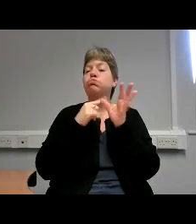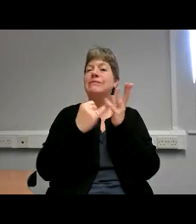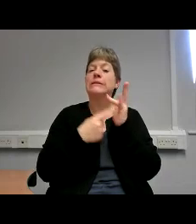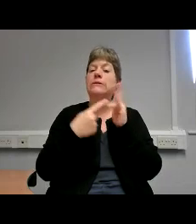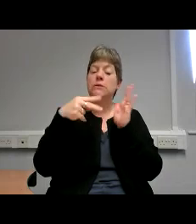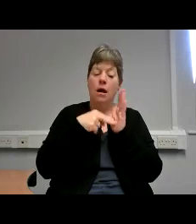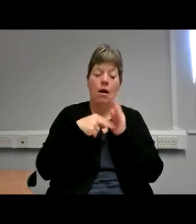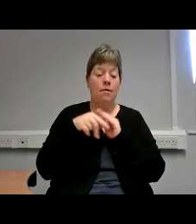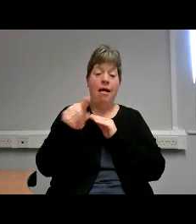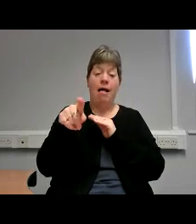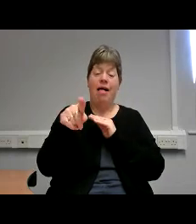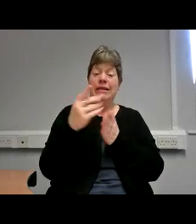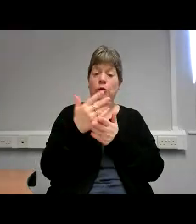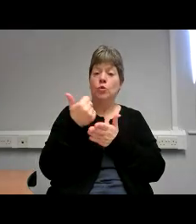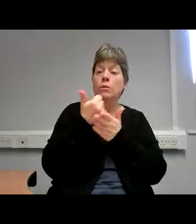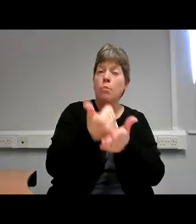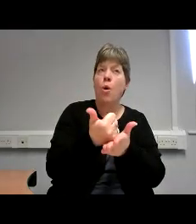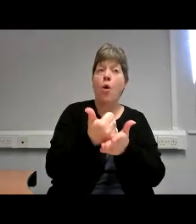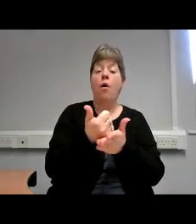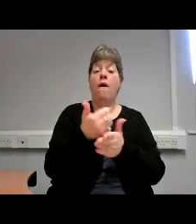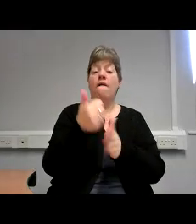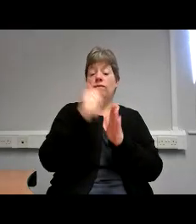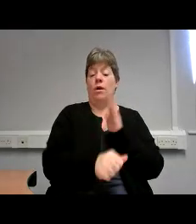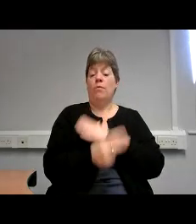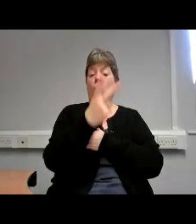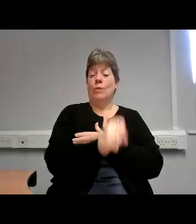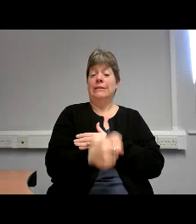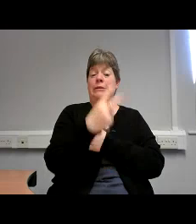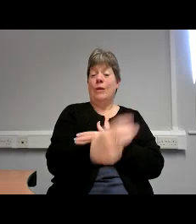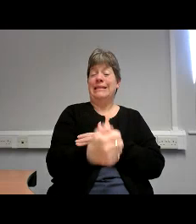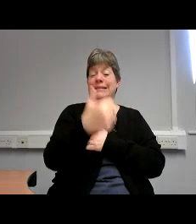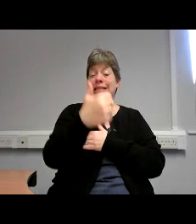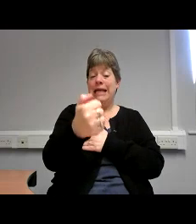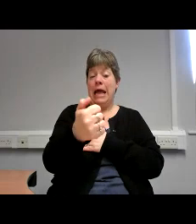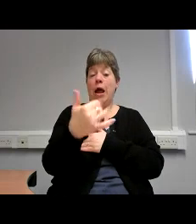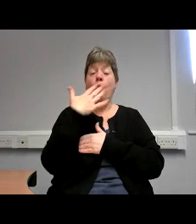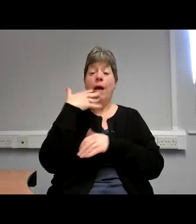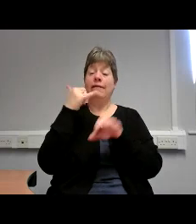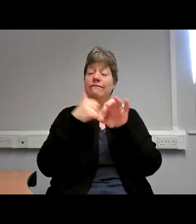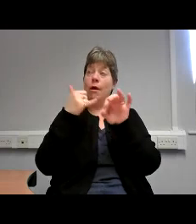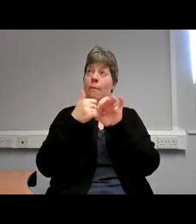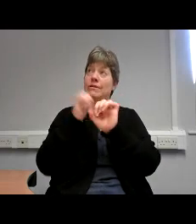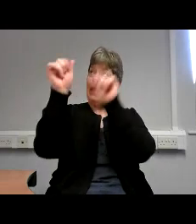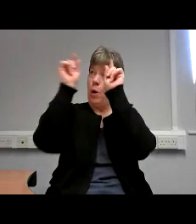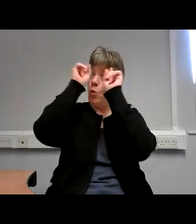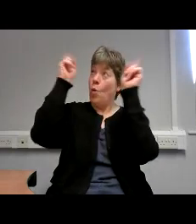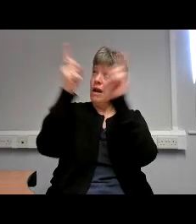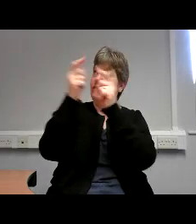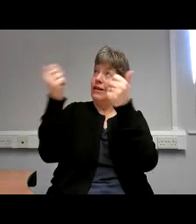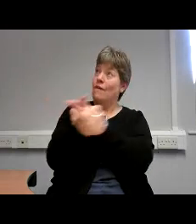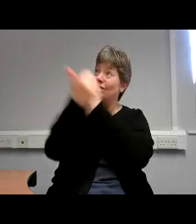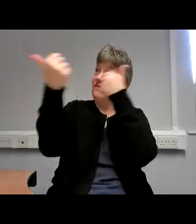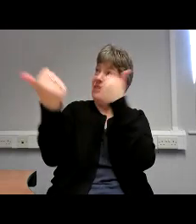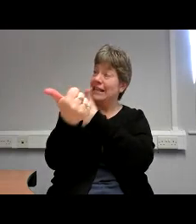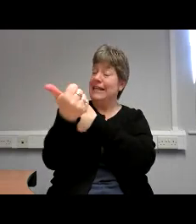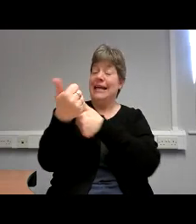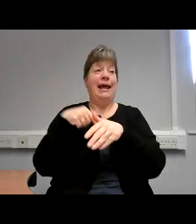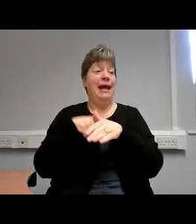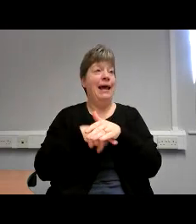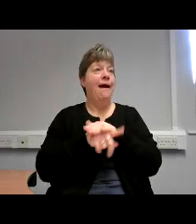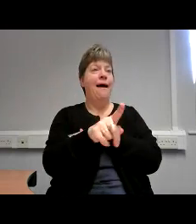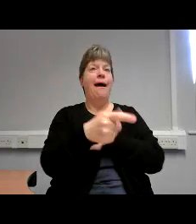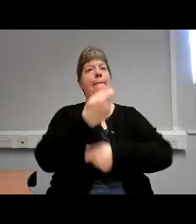to support the fact that from 2026, when pharmacists come out of university, they'll all come out of university as